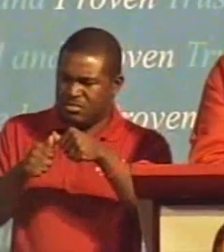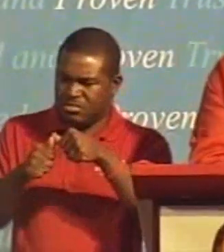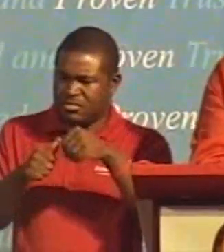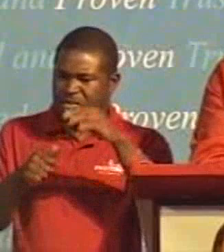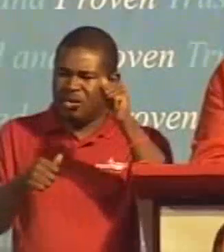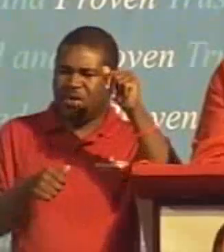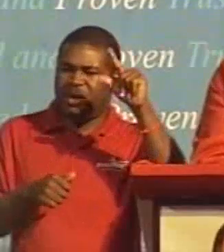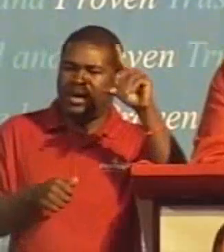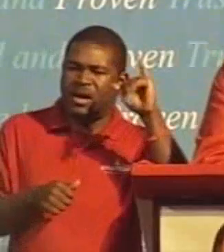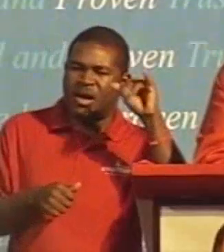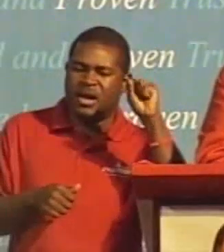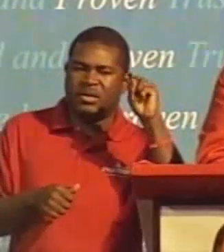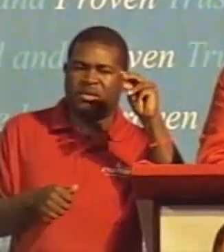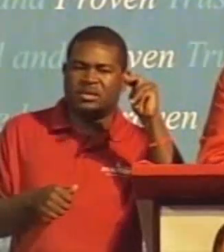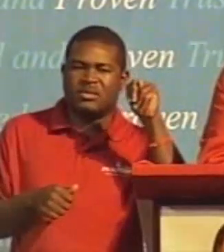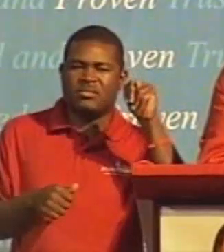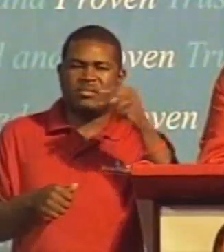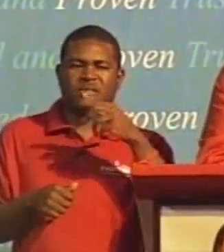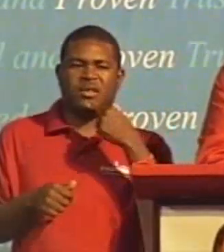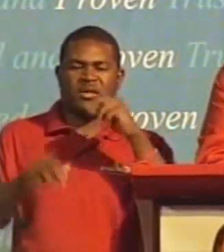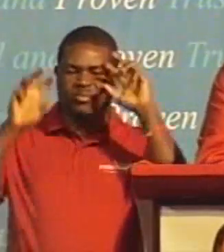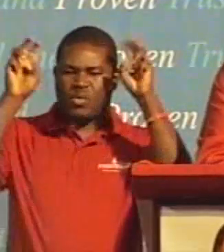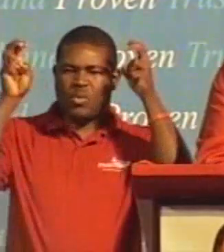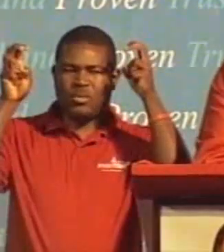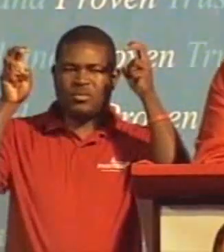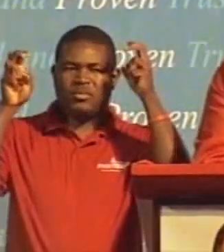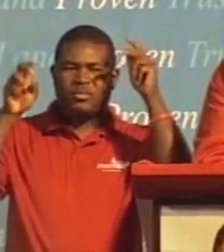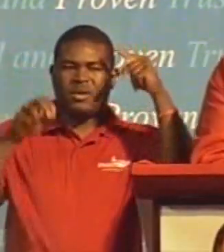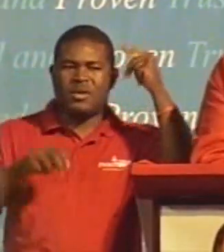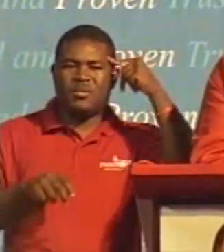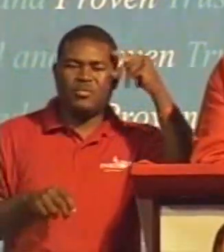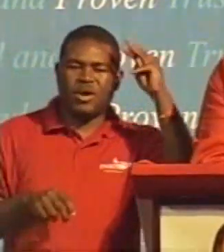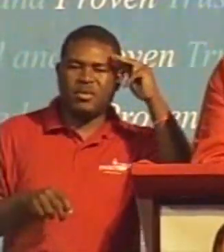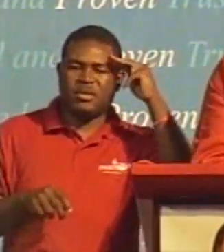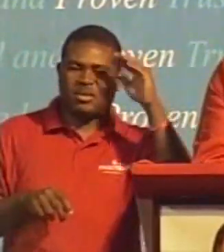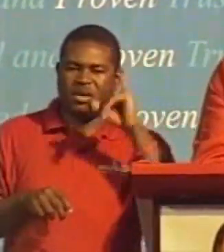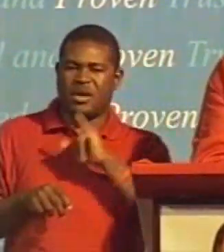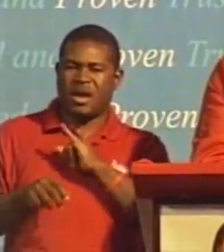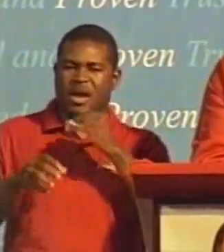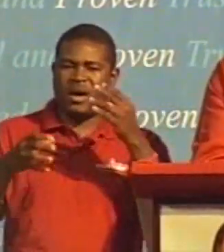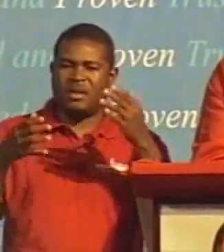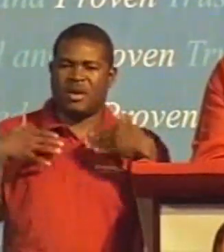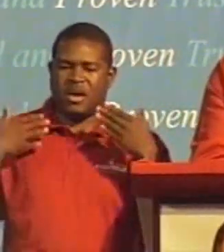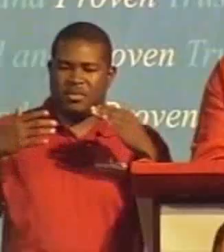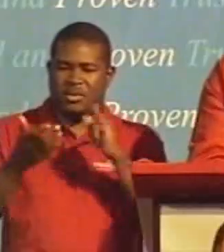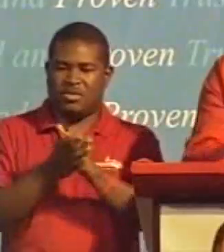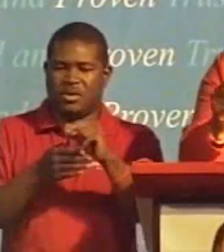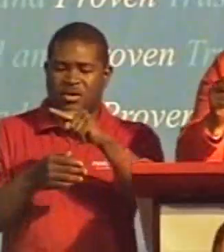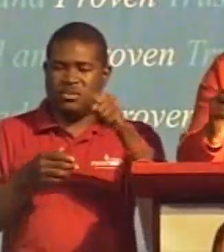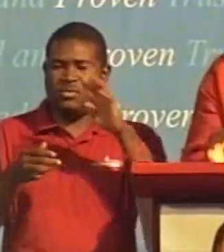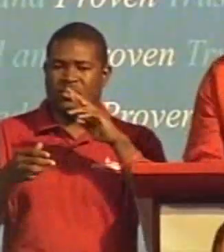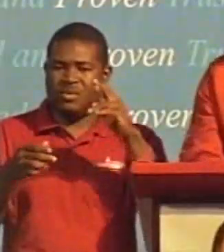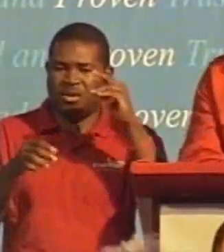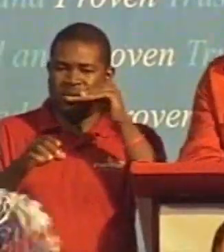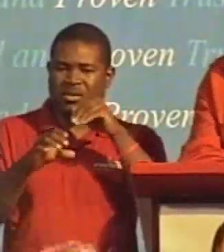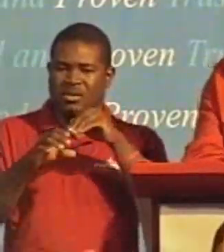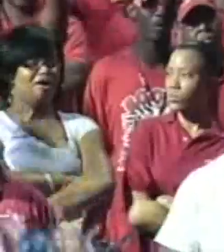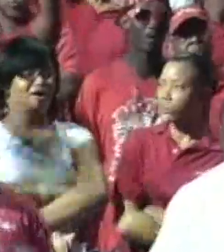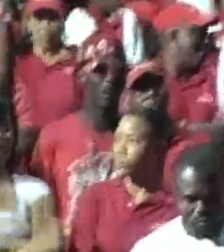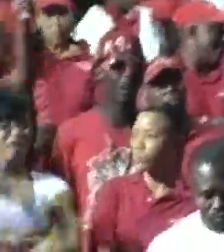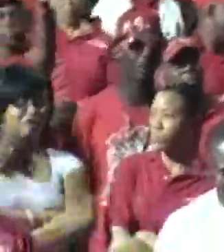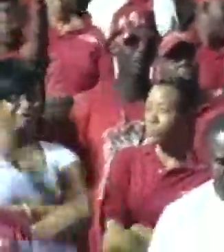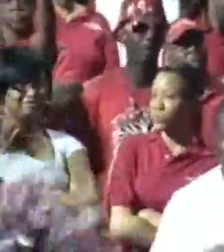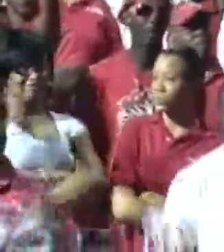to me, and I quote, "Prime Minister, I'm glad you are in charge in these tough times."